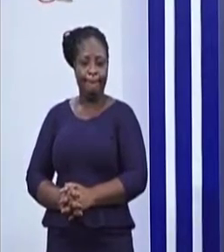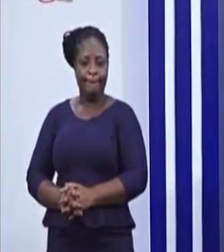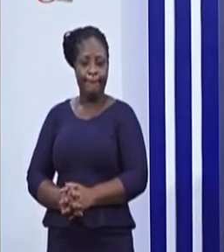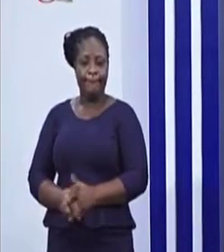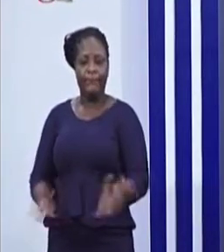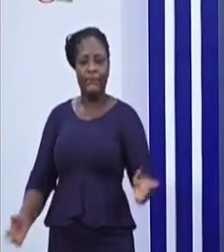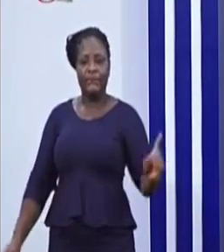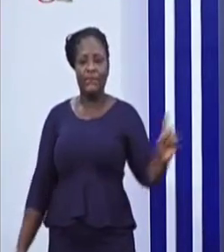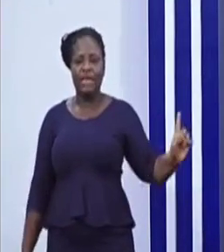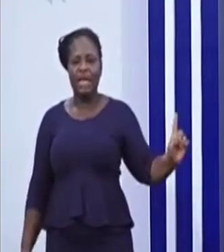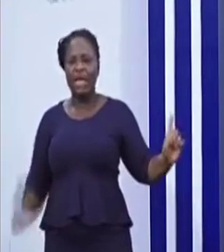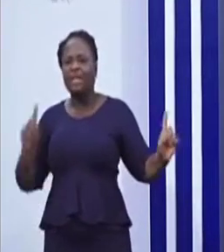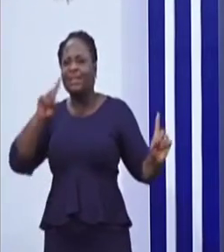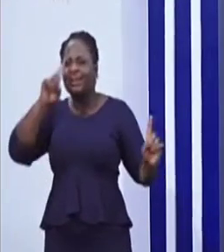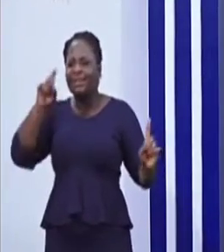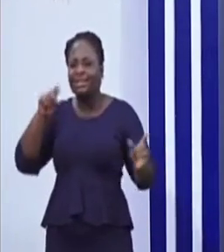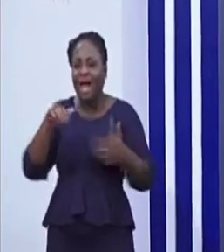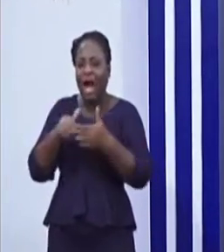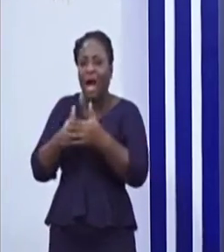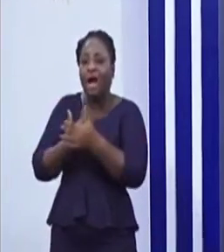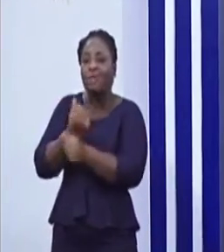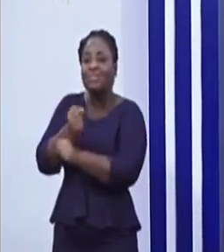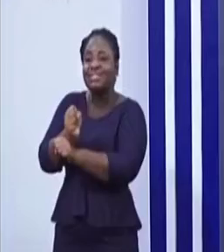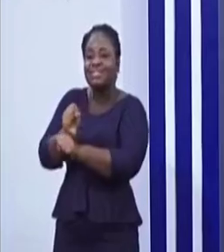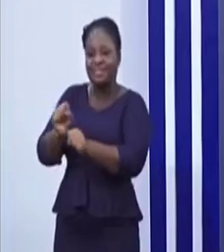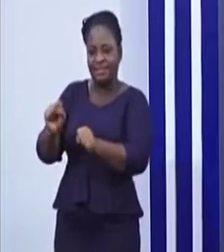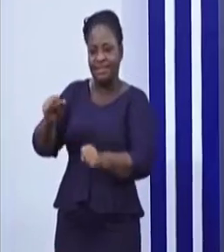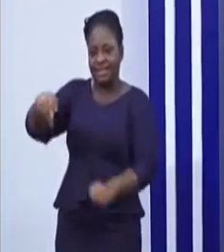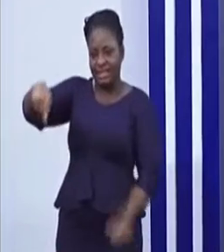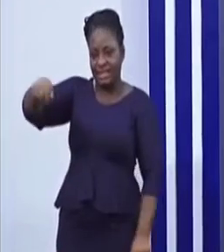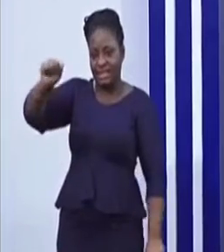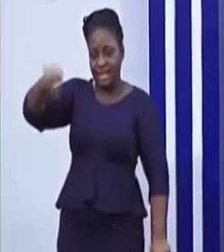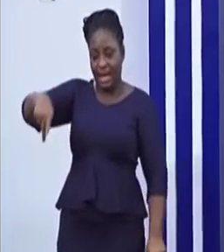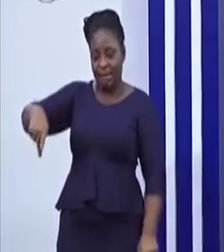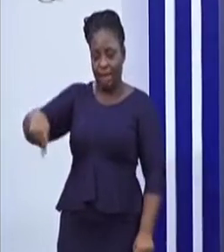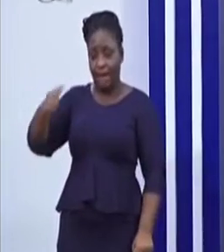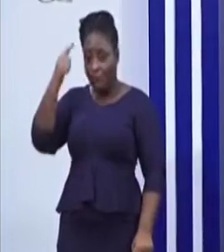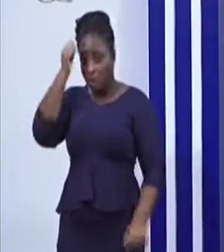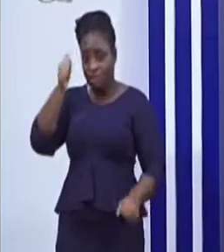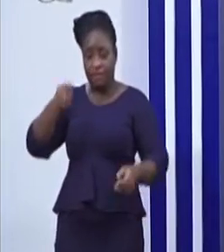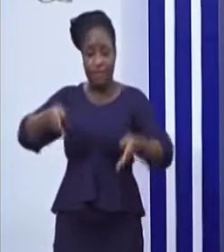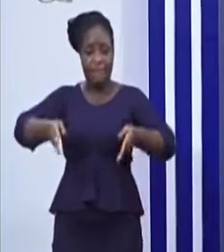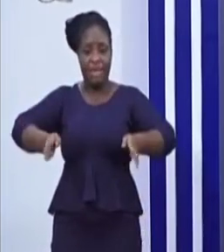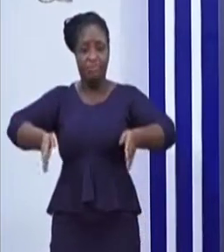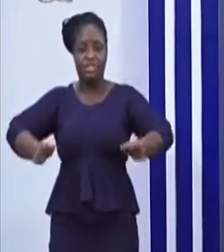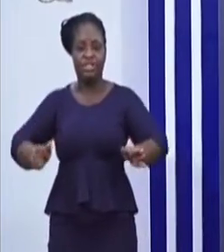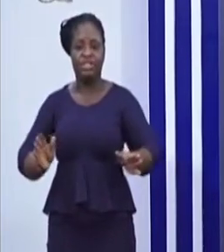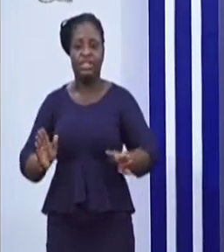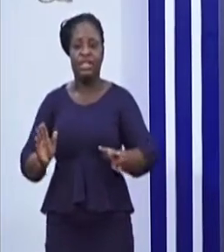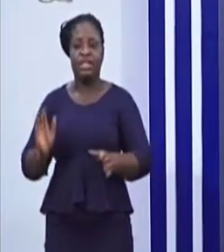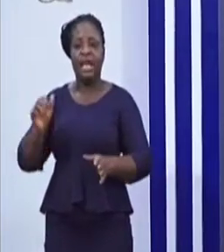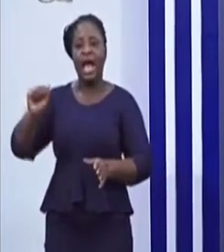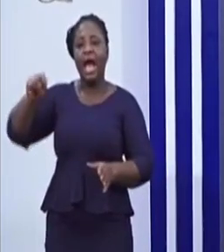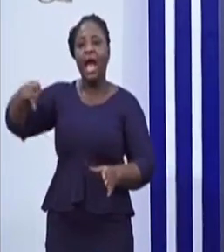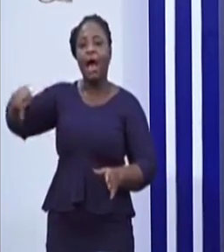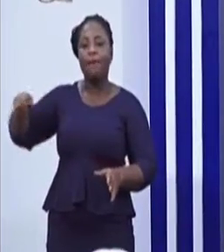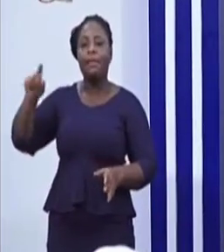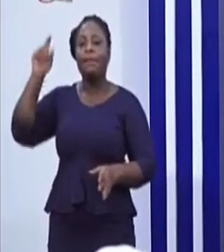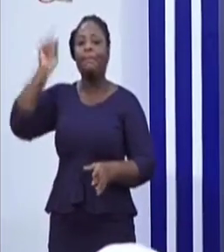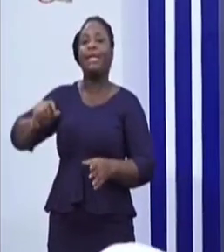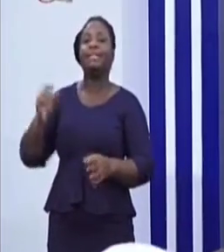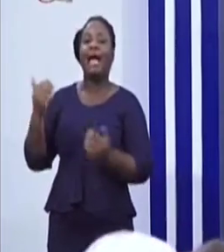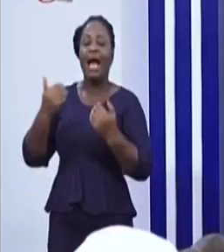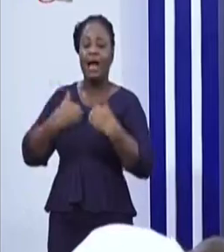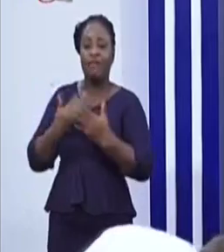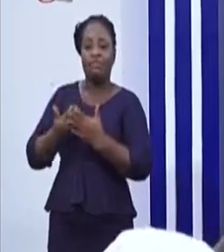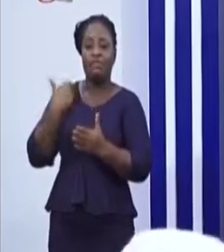The question was how safe is the app because of the permissions that the app requires before you